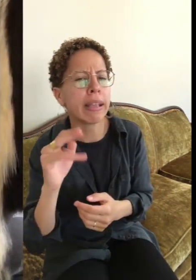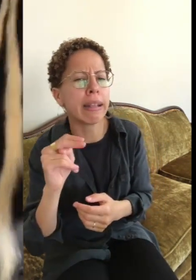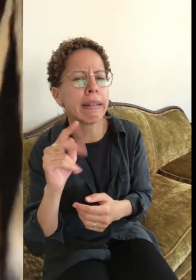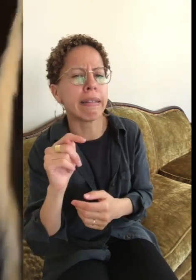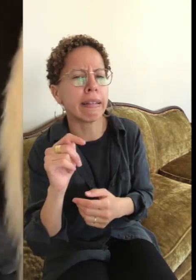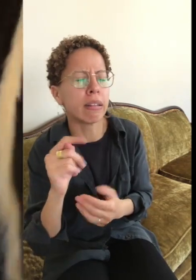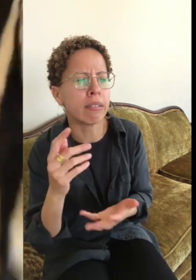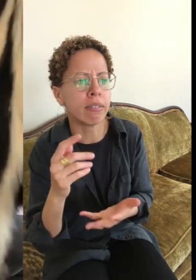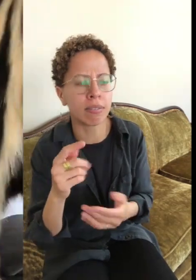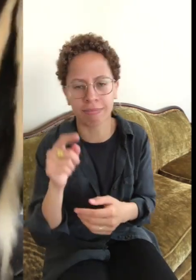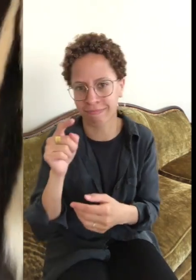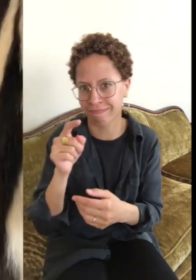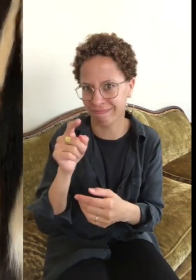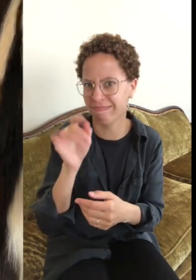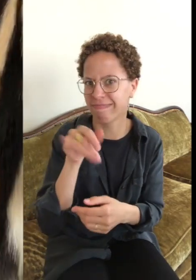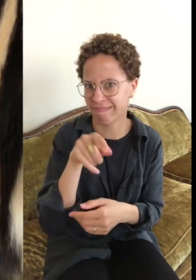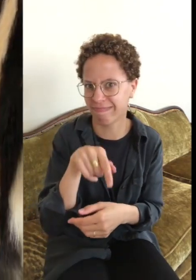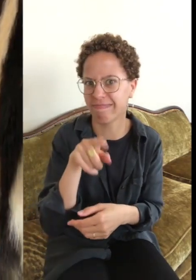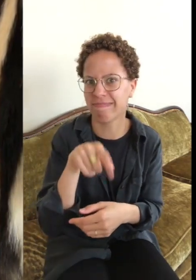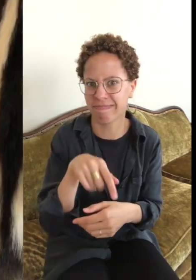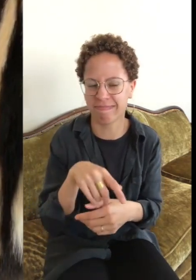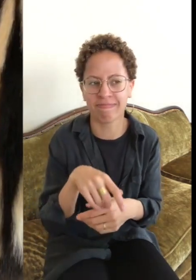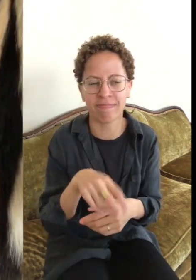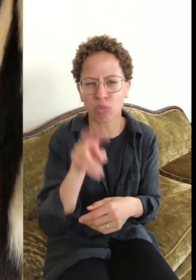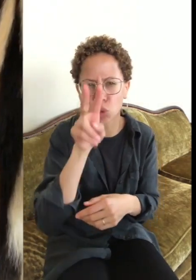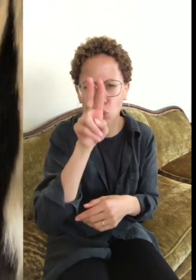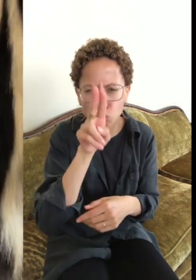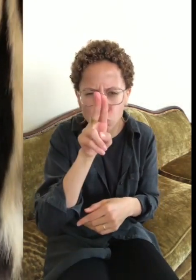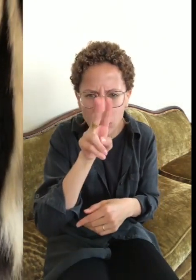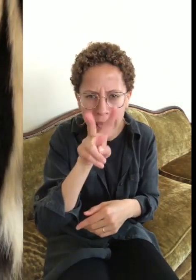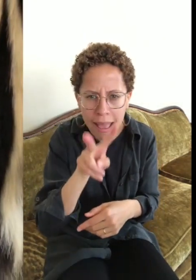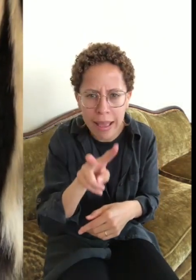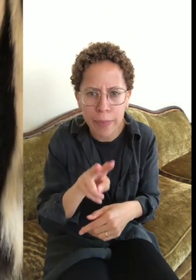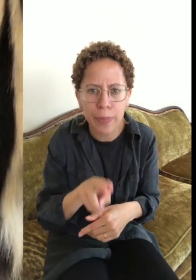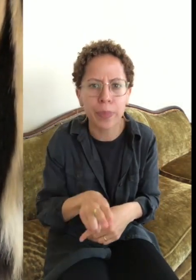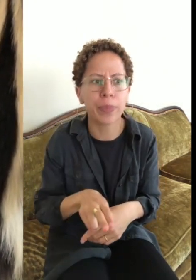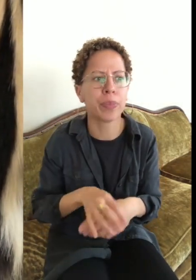Yes. Any guesses of what type of animal this is?